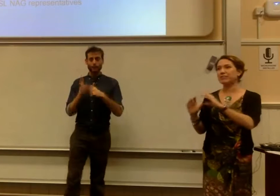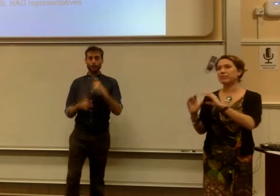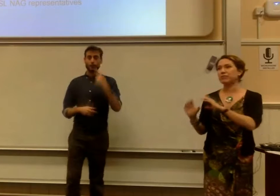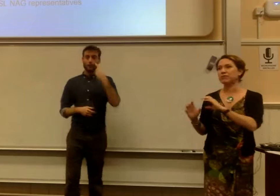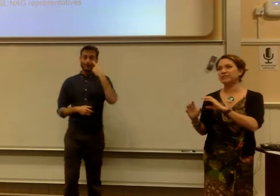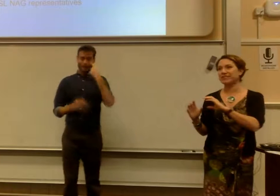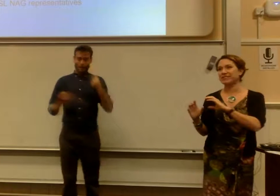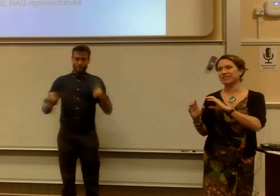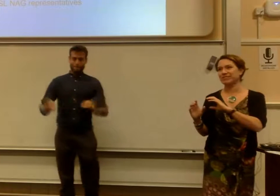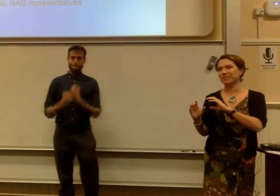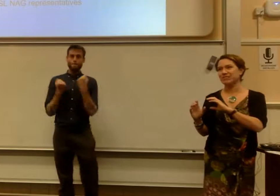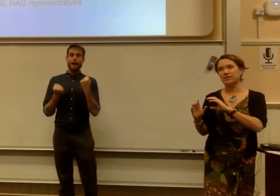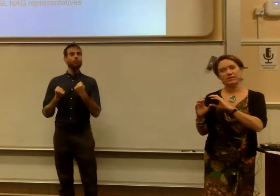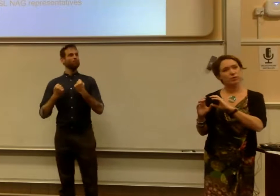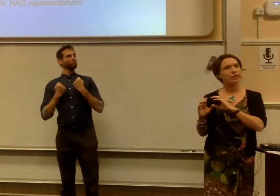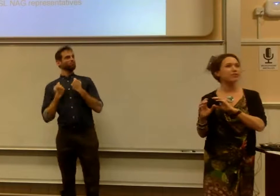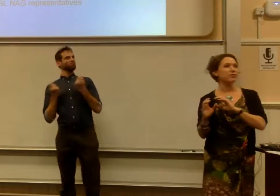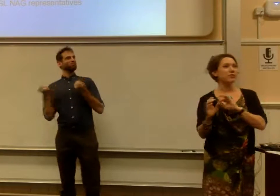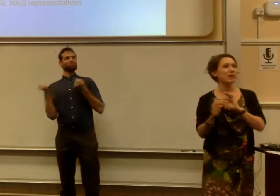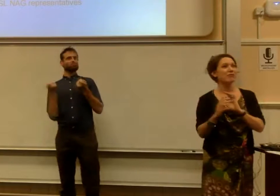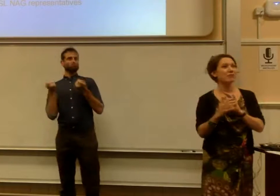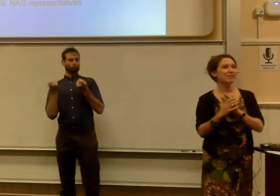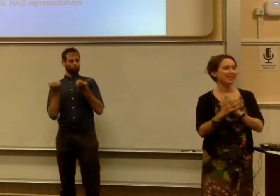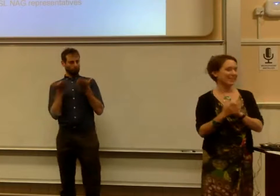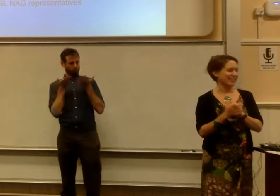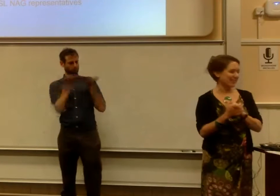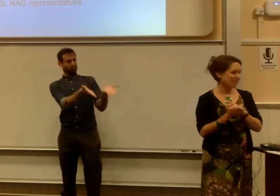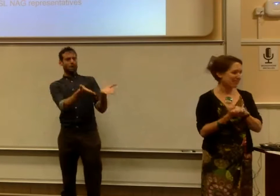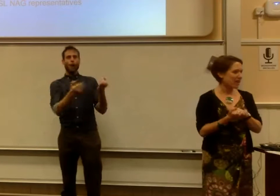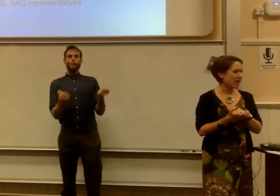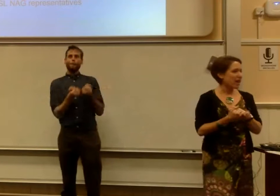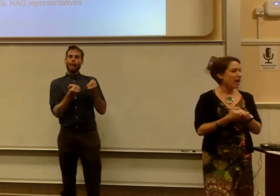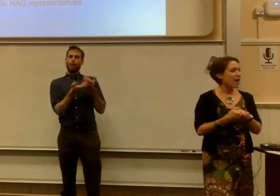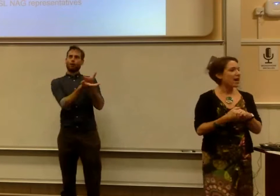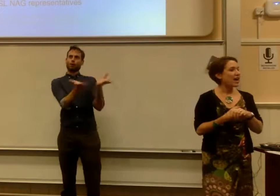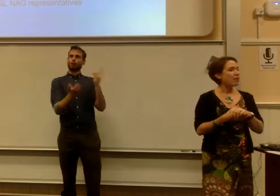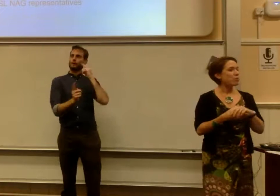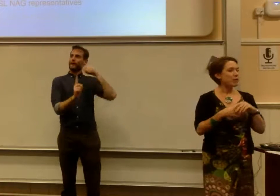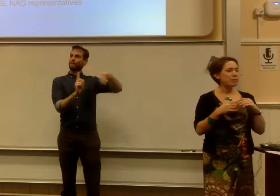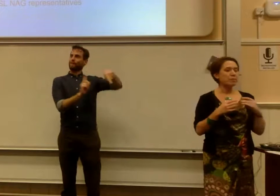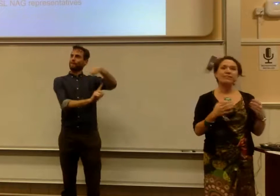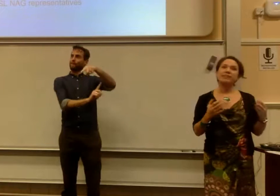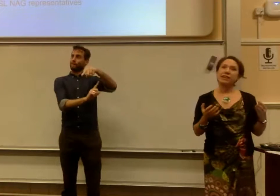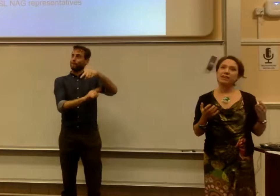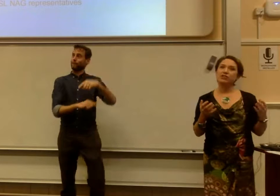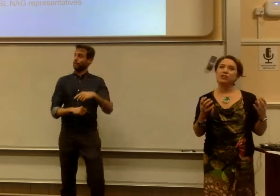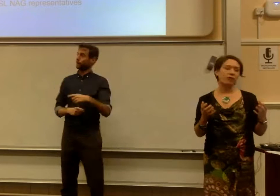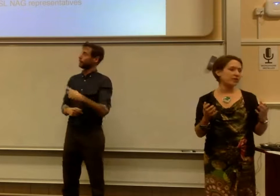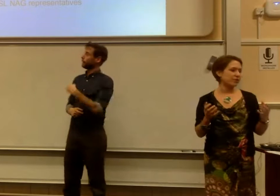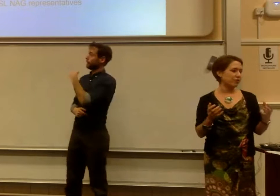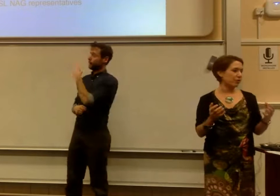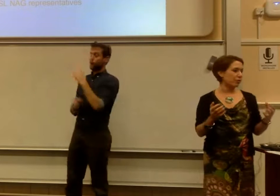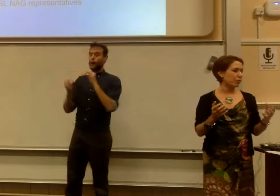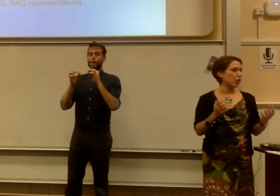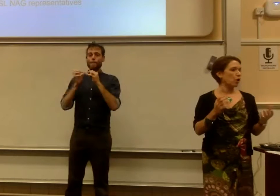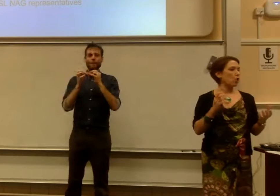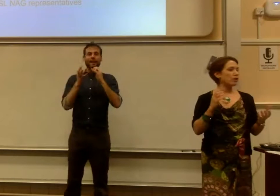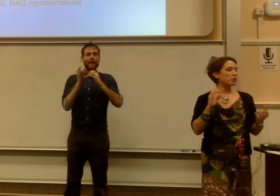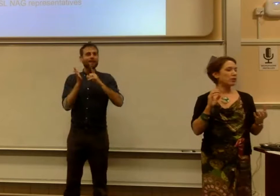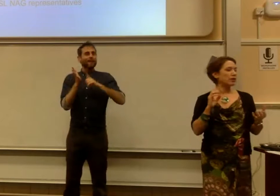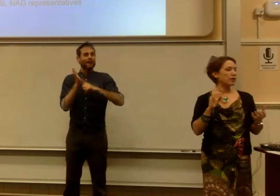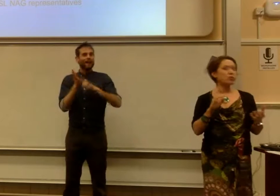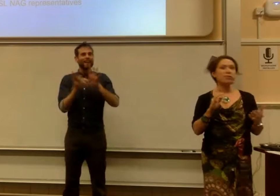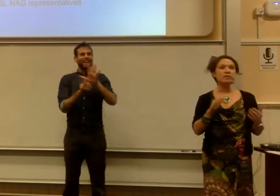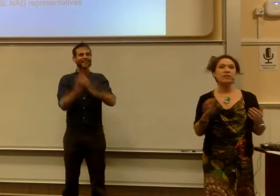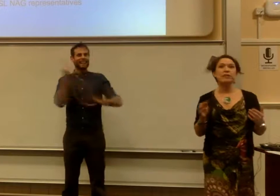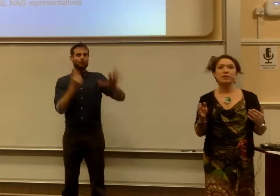into the deaf community. It's quite a different way of doing things. It will be the BSL National Advisory Group which